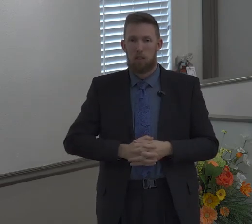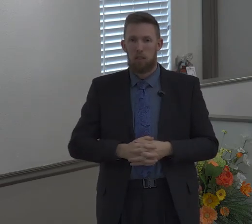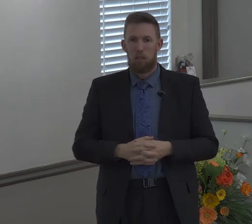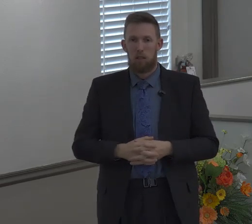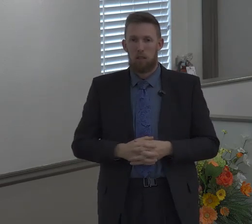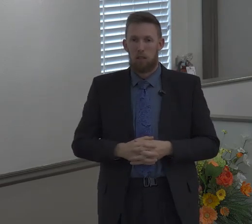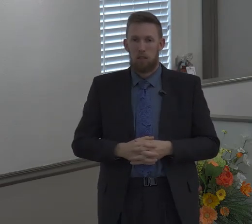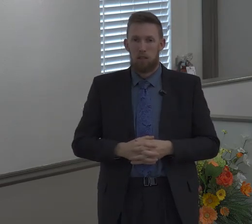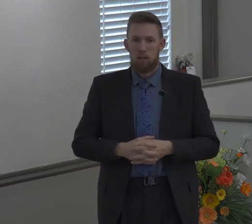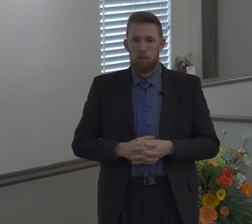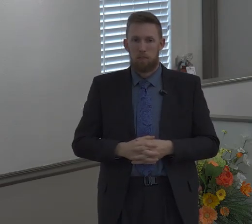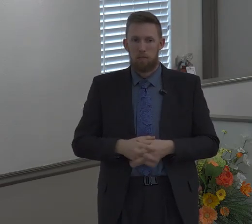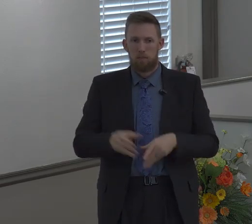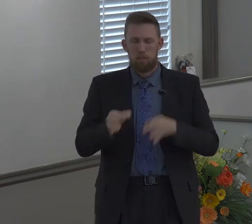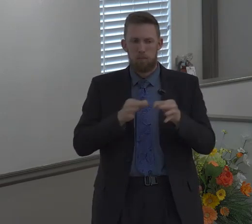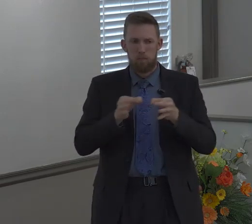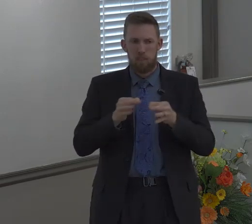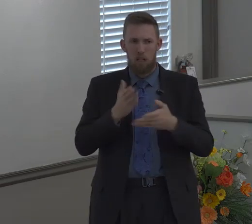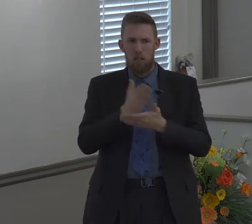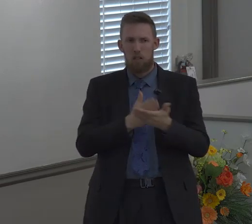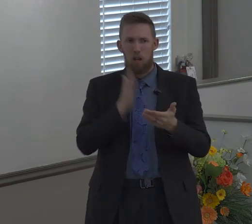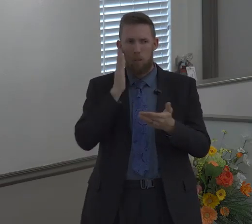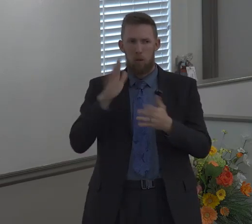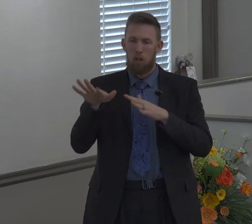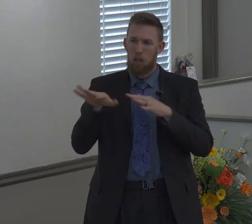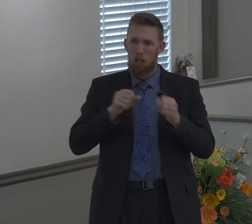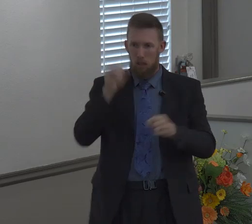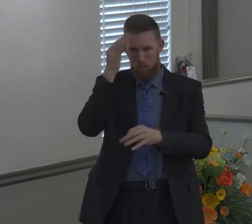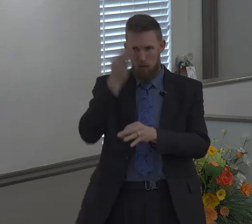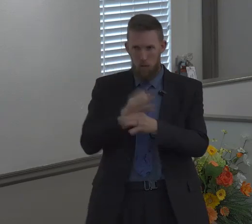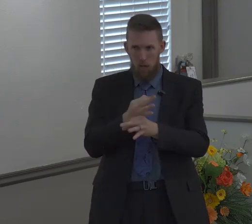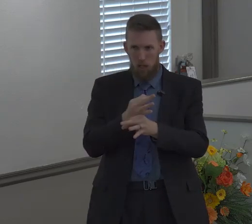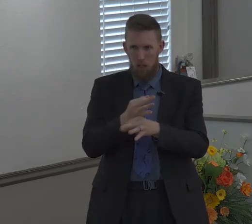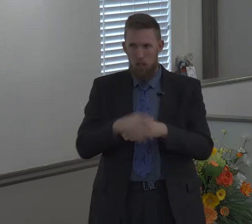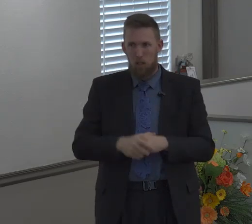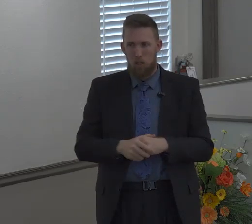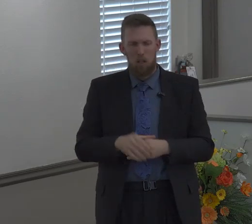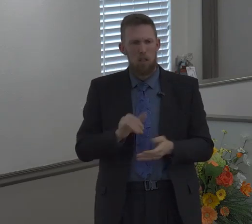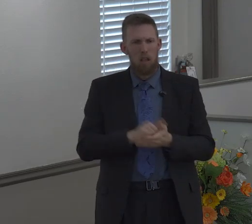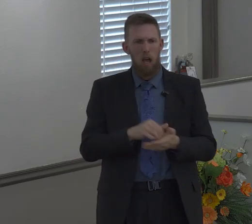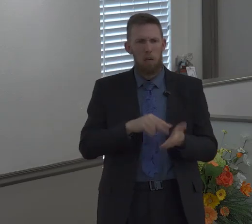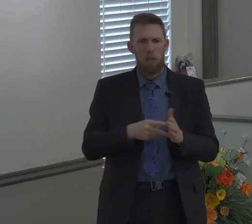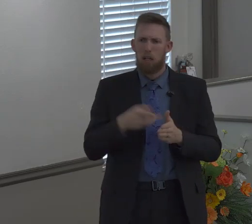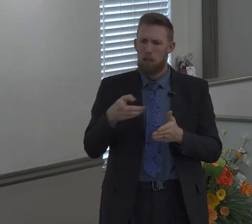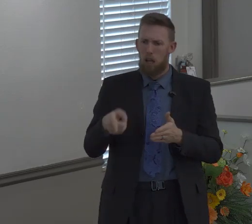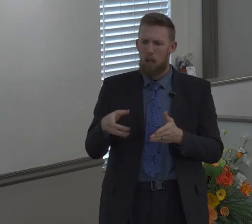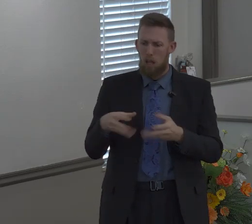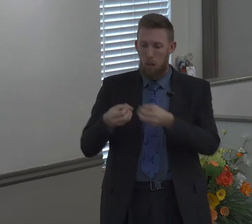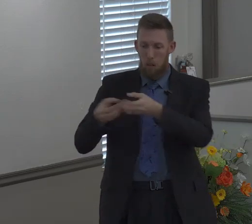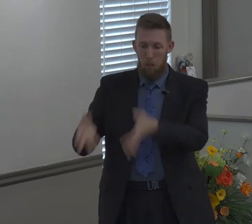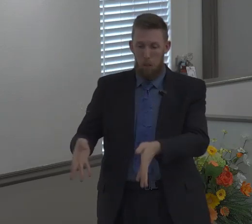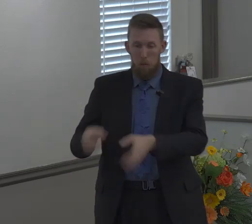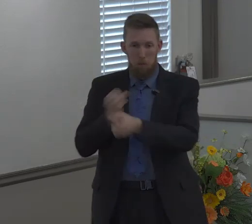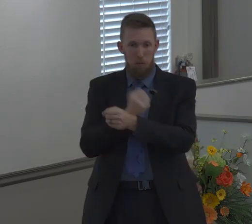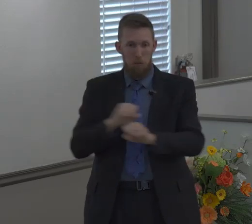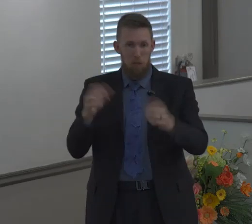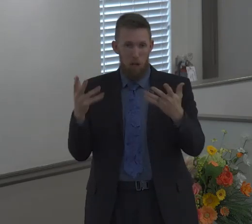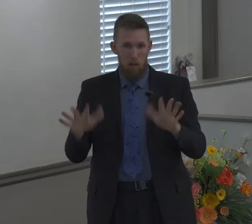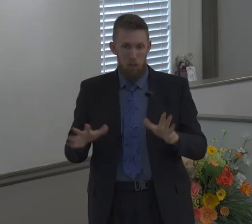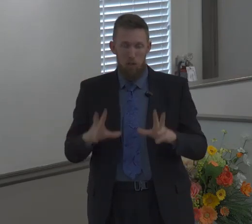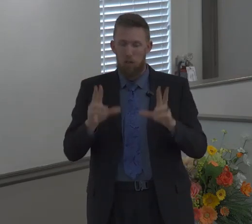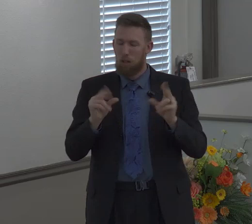the context, it says some shall depart from the faith. Pastor, doesn't that mean that they just walk away from their salvation? No, not at